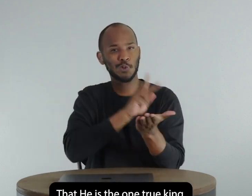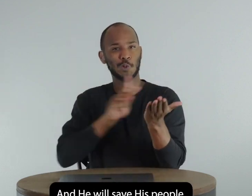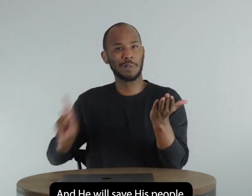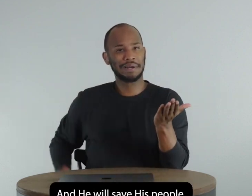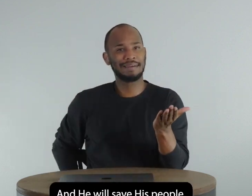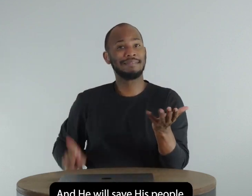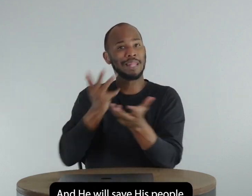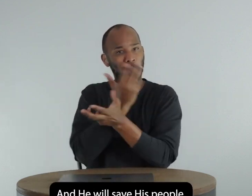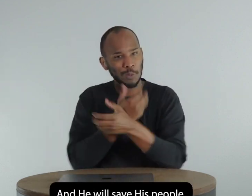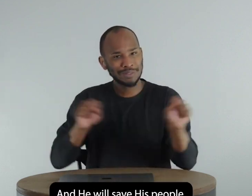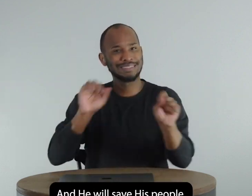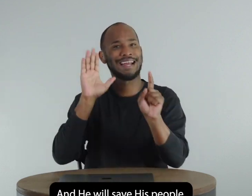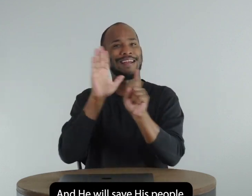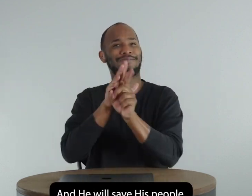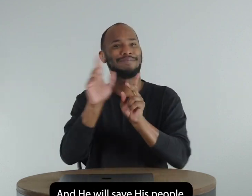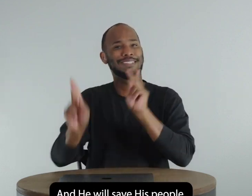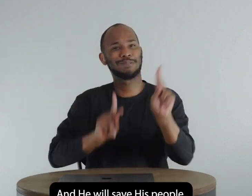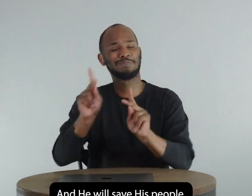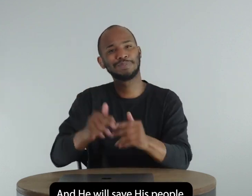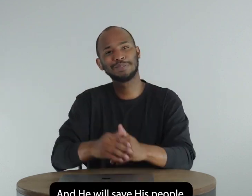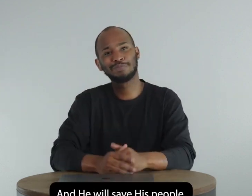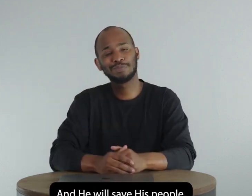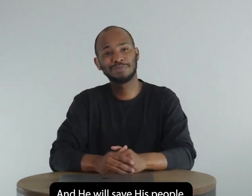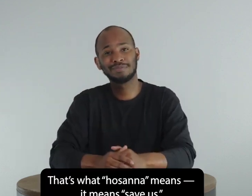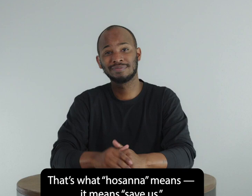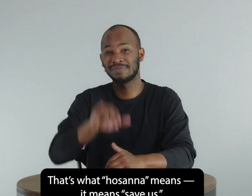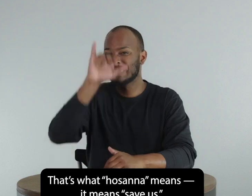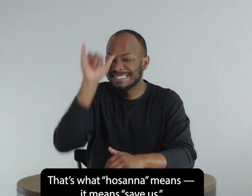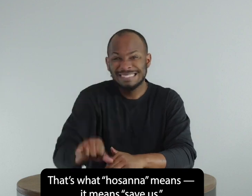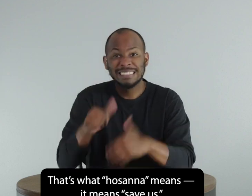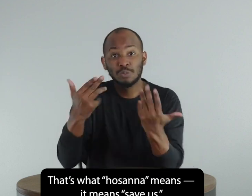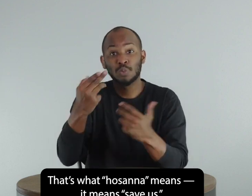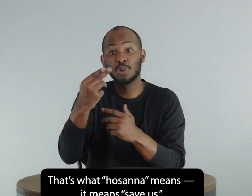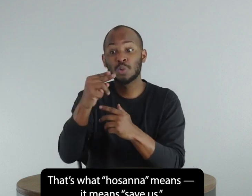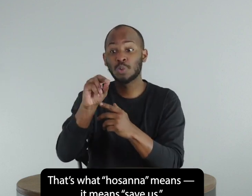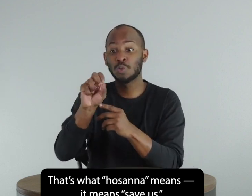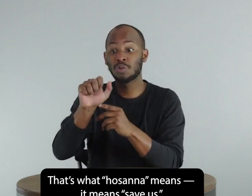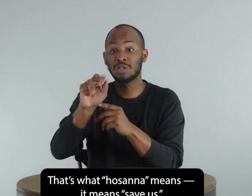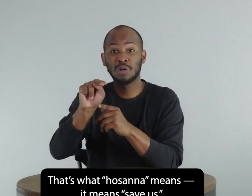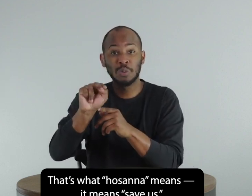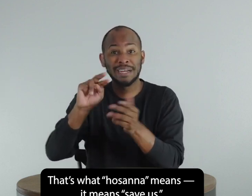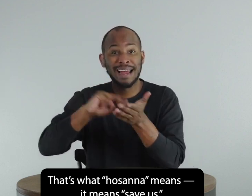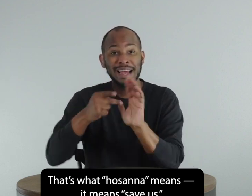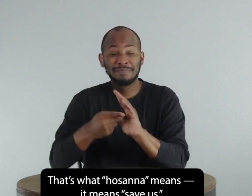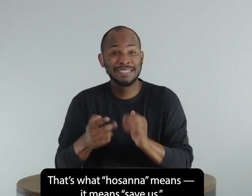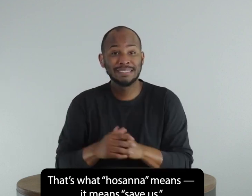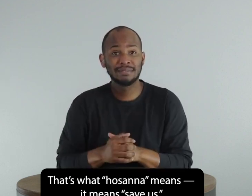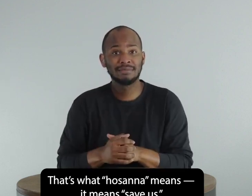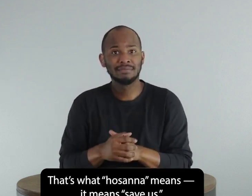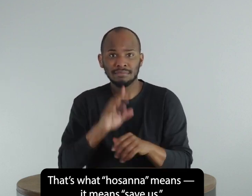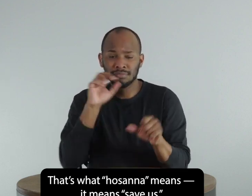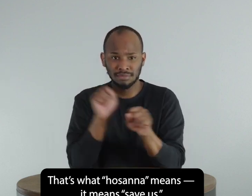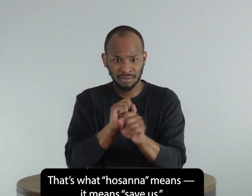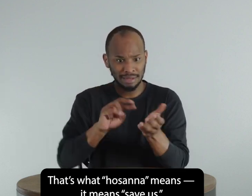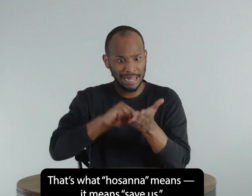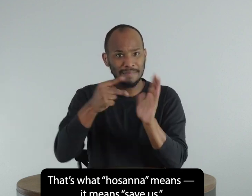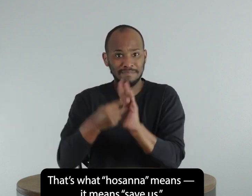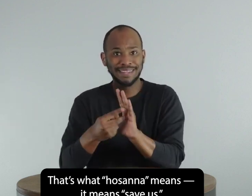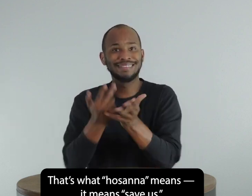and he will save his people. That's what Hosanna means. It means save,